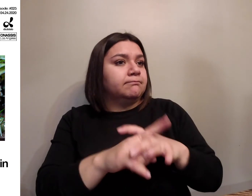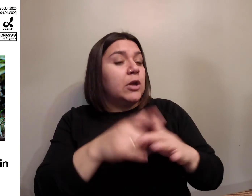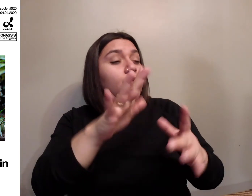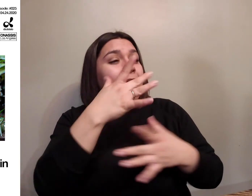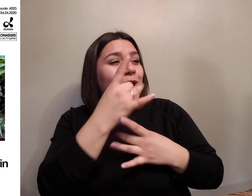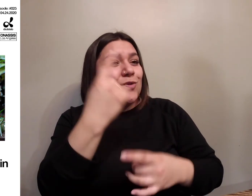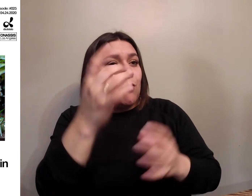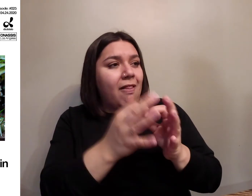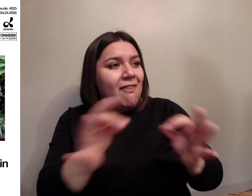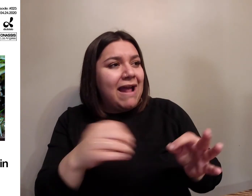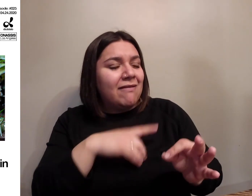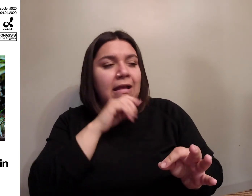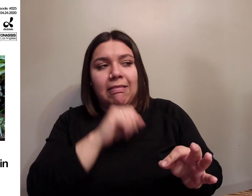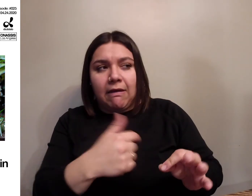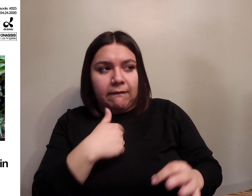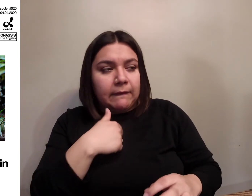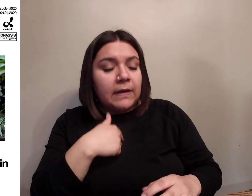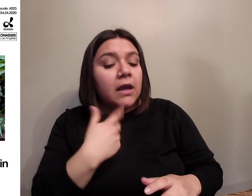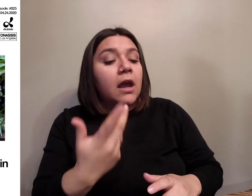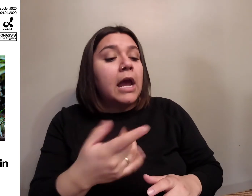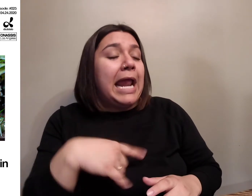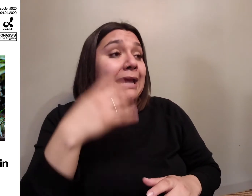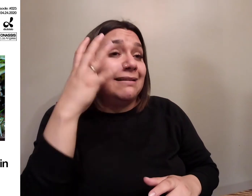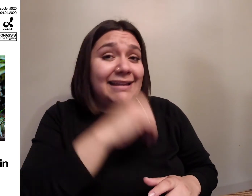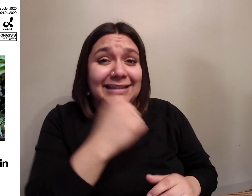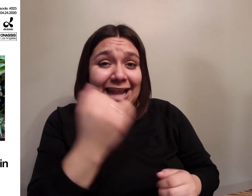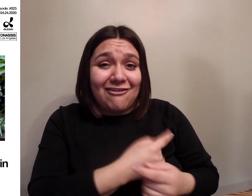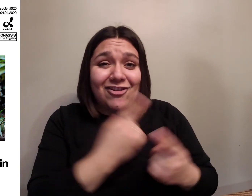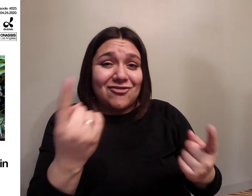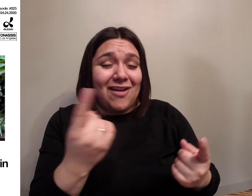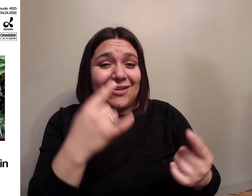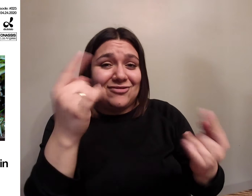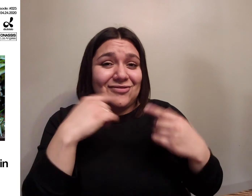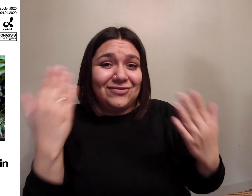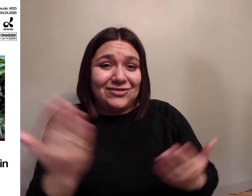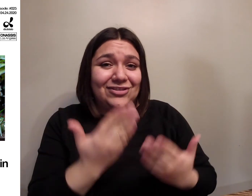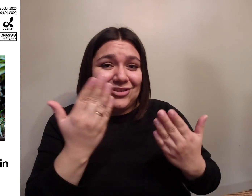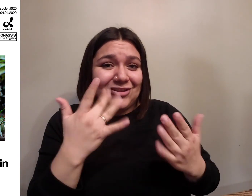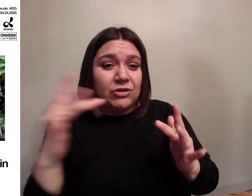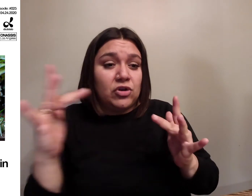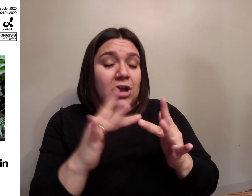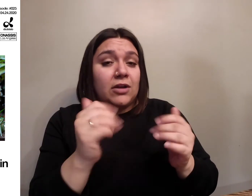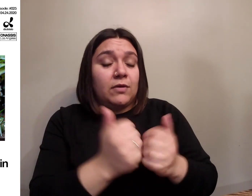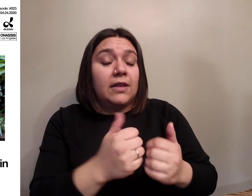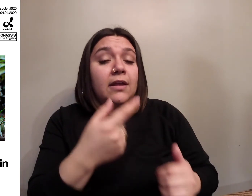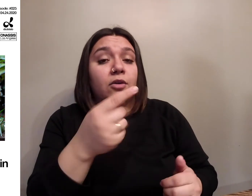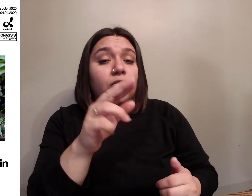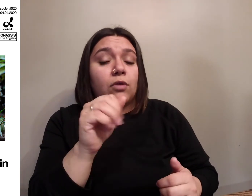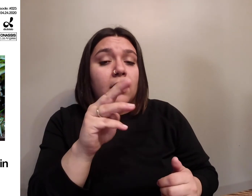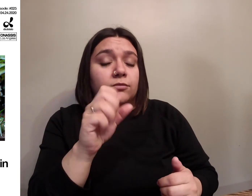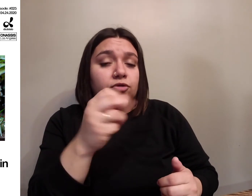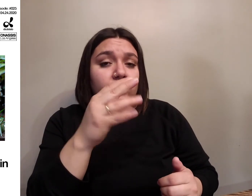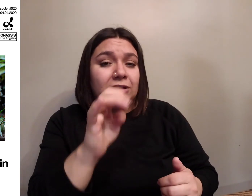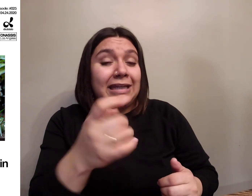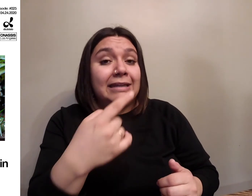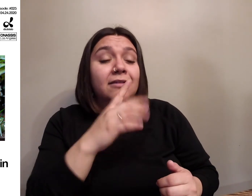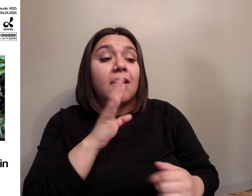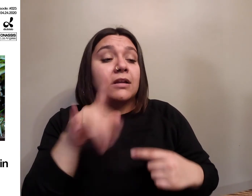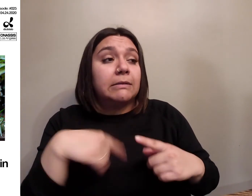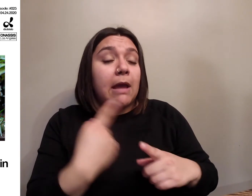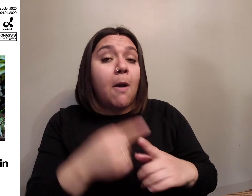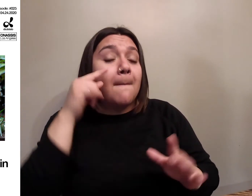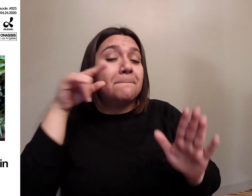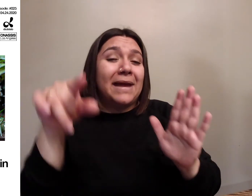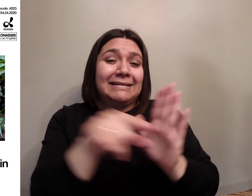early 2000s. You will remember there was a time when there was so much certainty, confidence, and optimism, if you